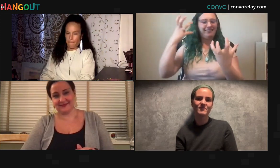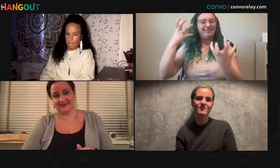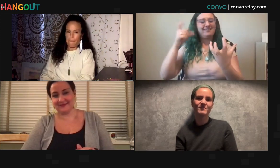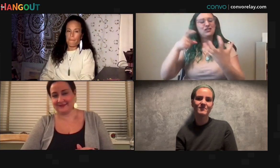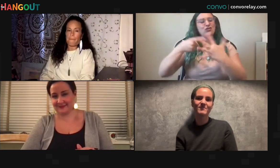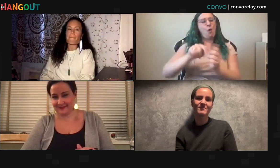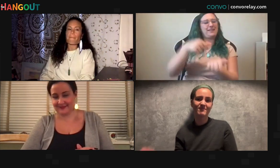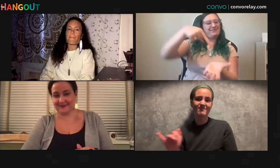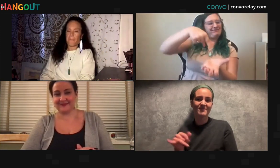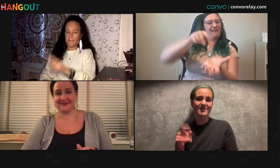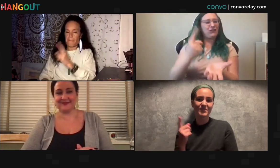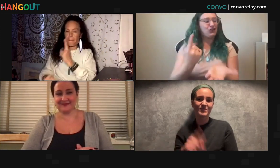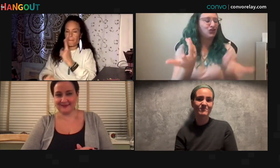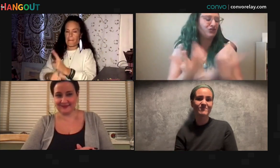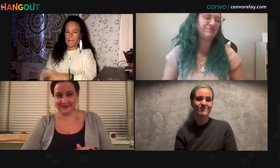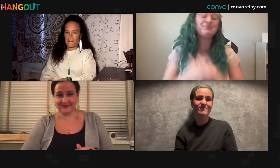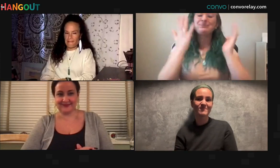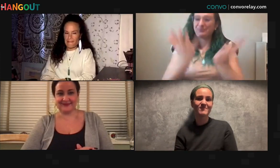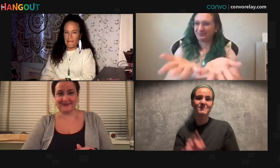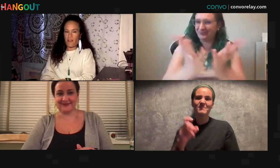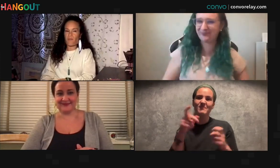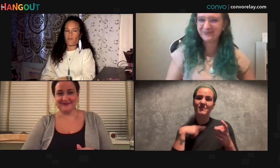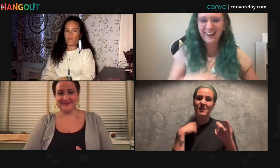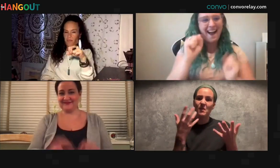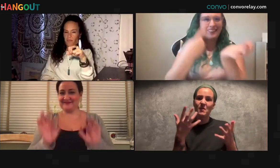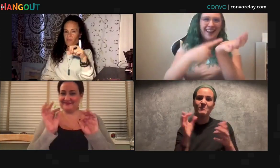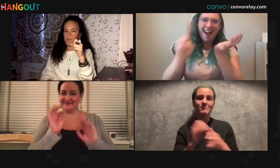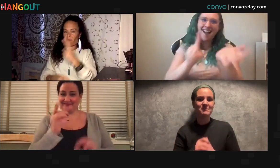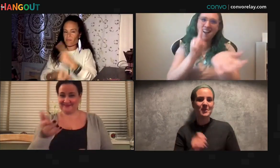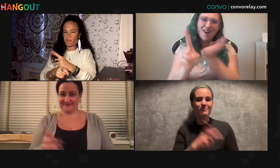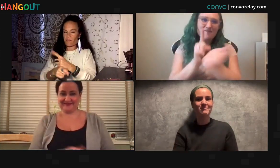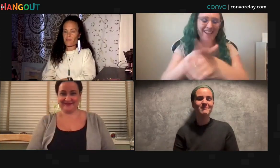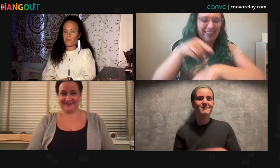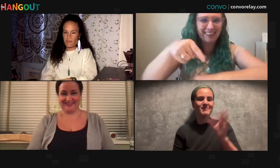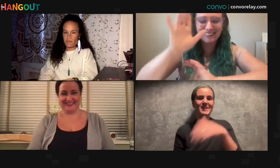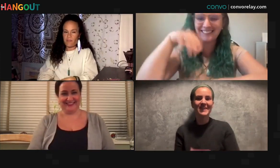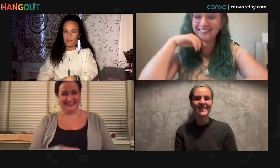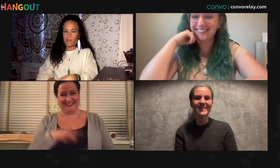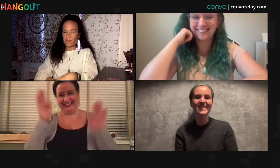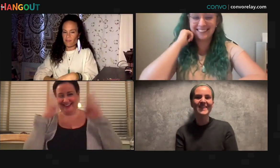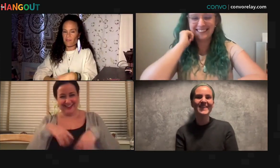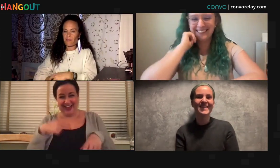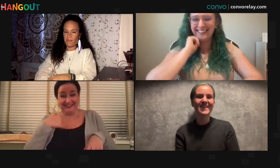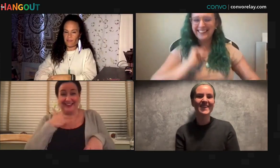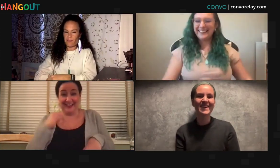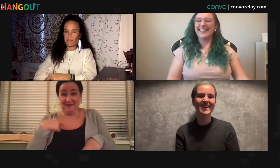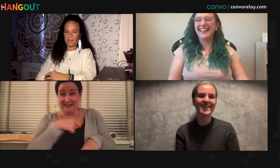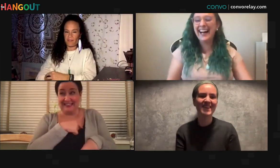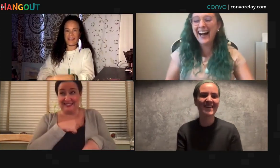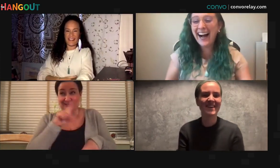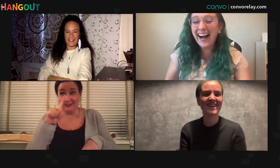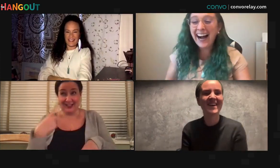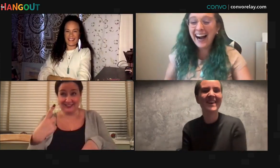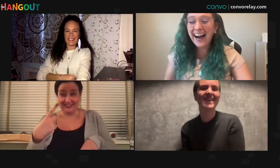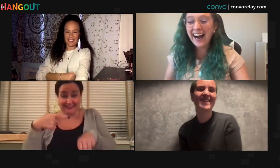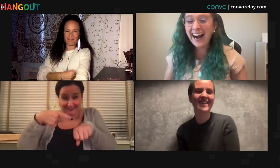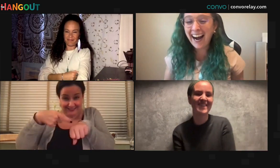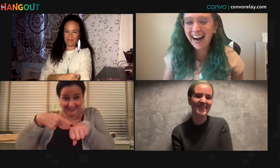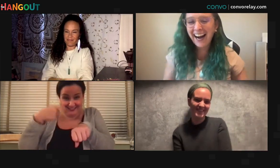thinking sometimes, and what I'm seeing sometimes don't mesh, and so we have to mesh that